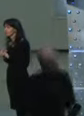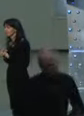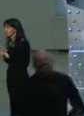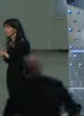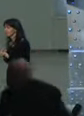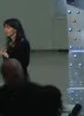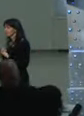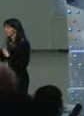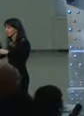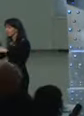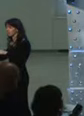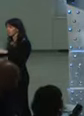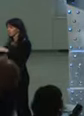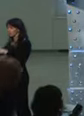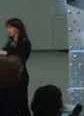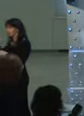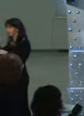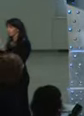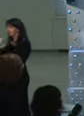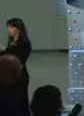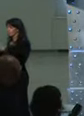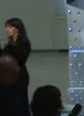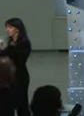Presenter view.